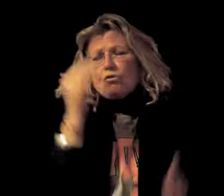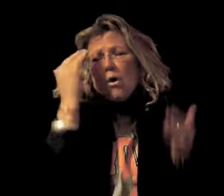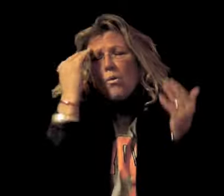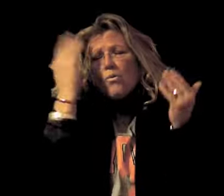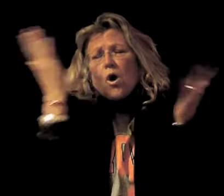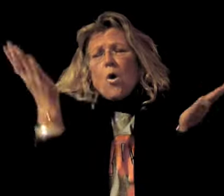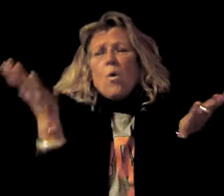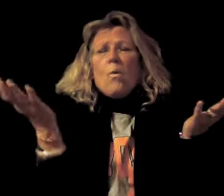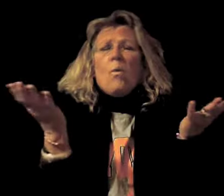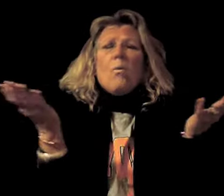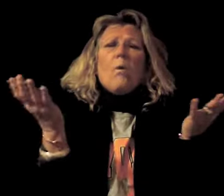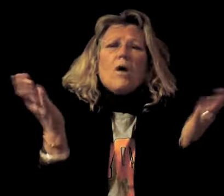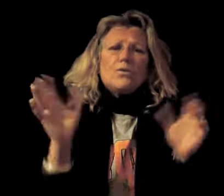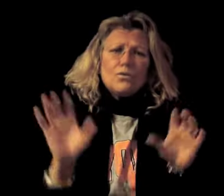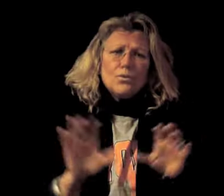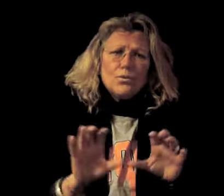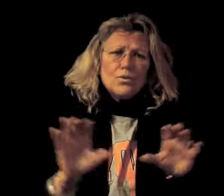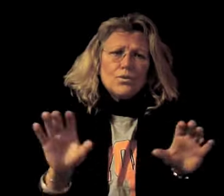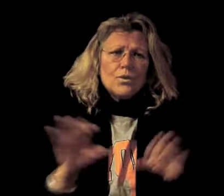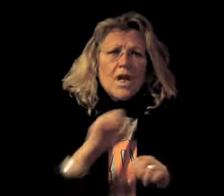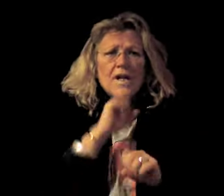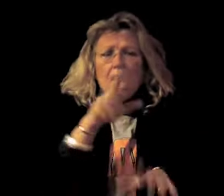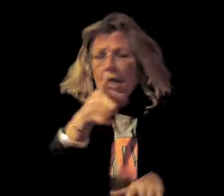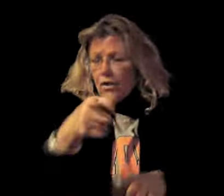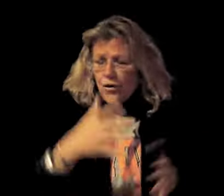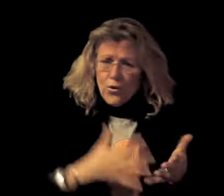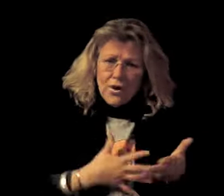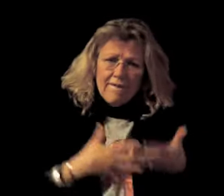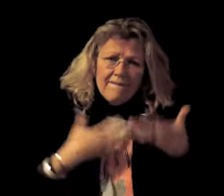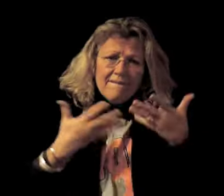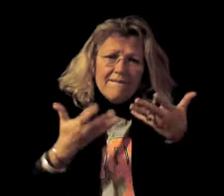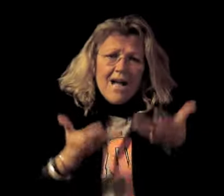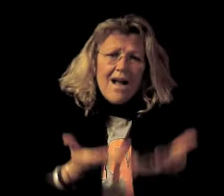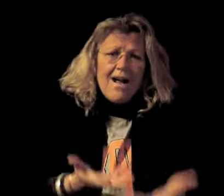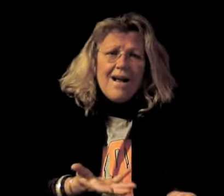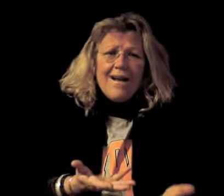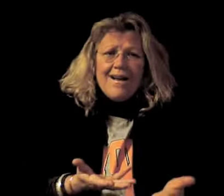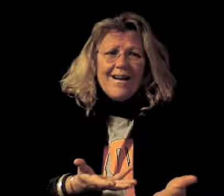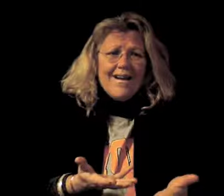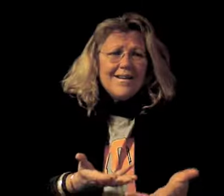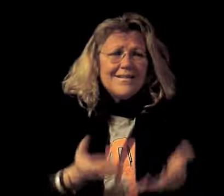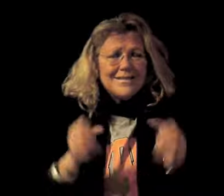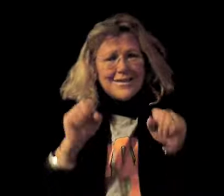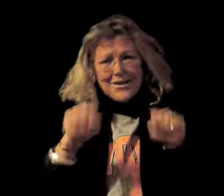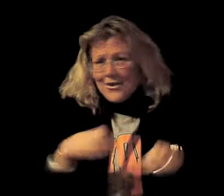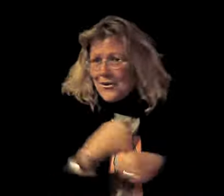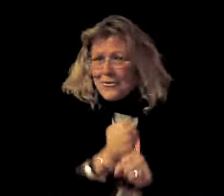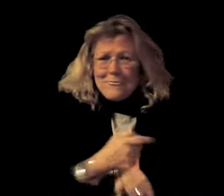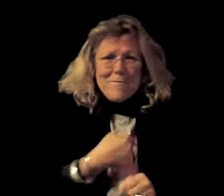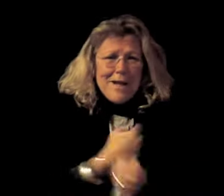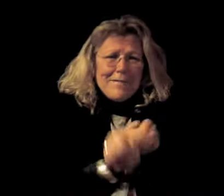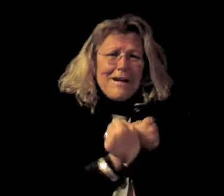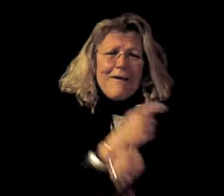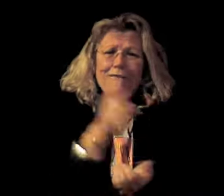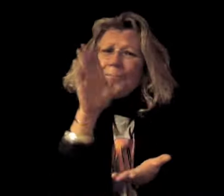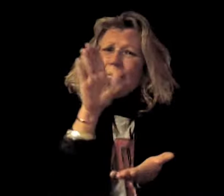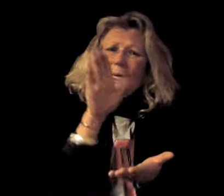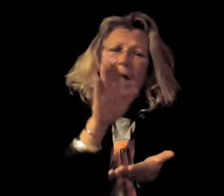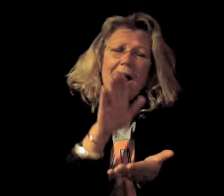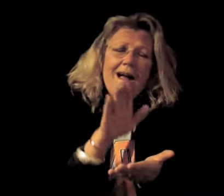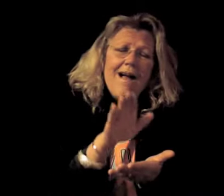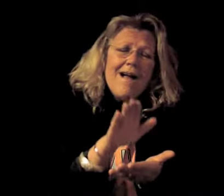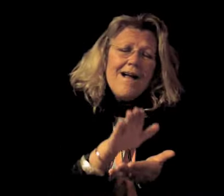you don't know what to do. Nothing you confess can make me love